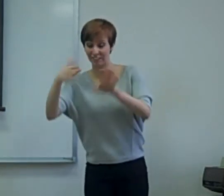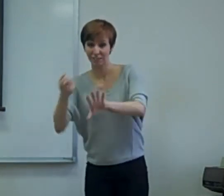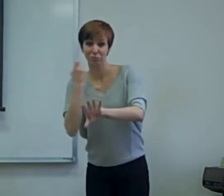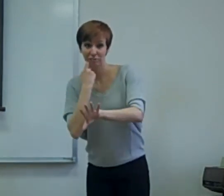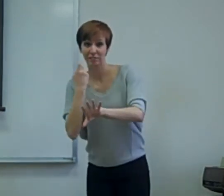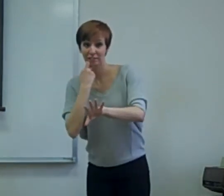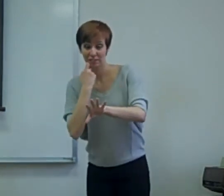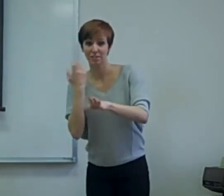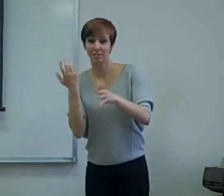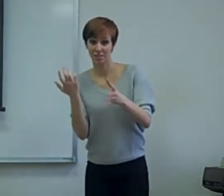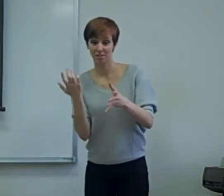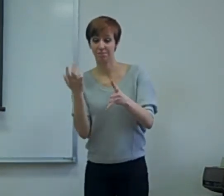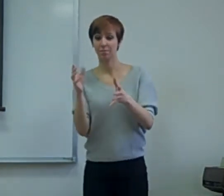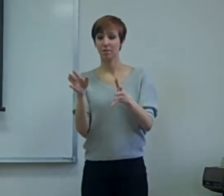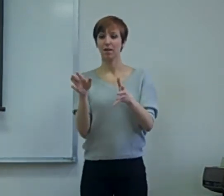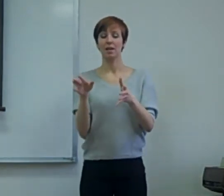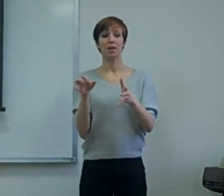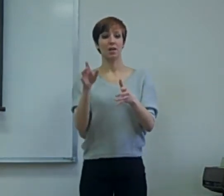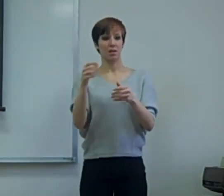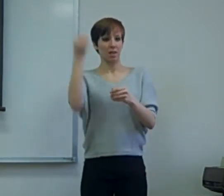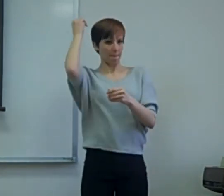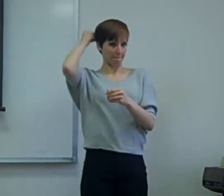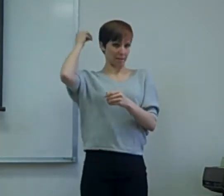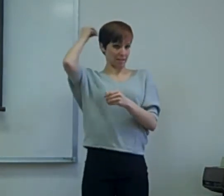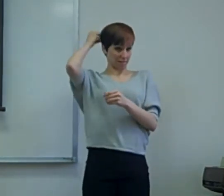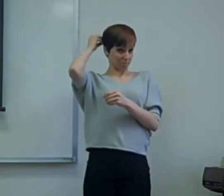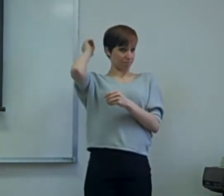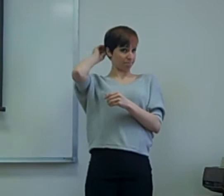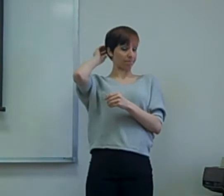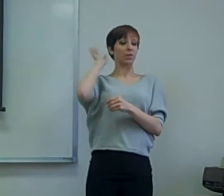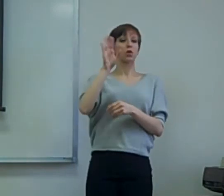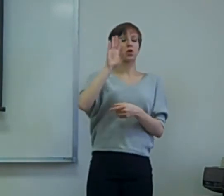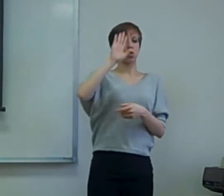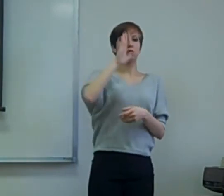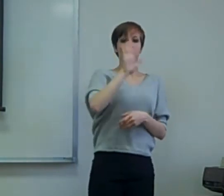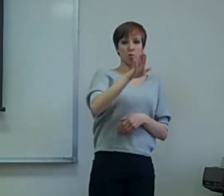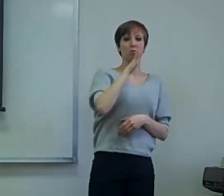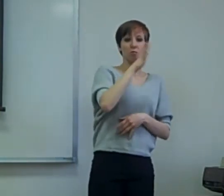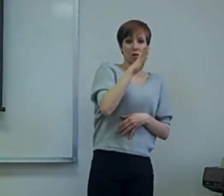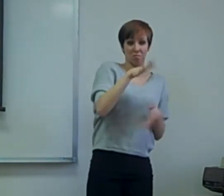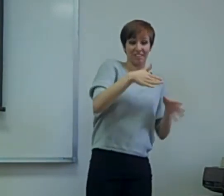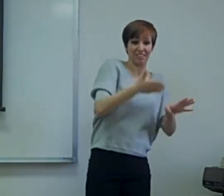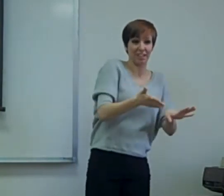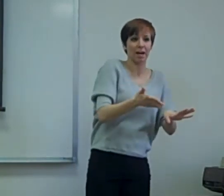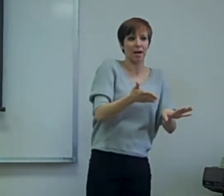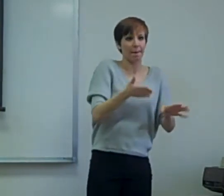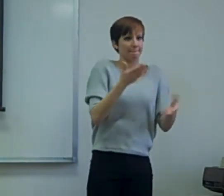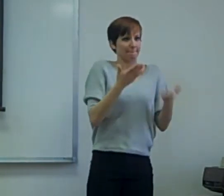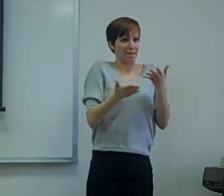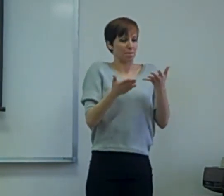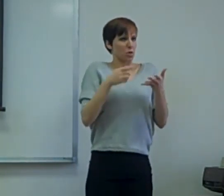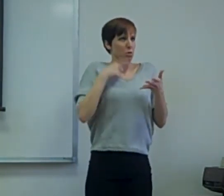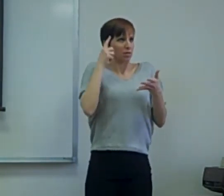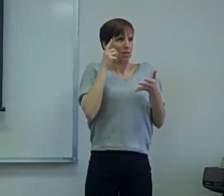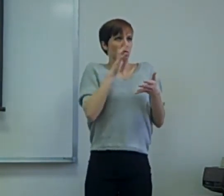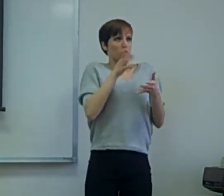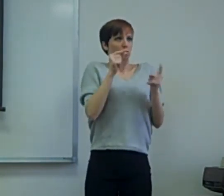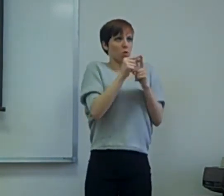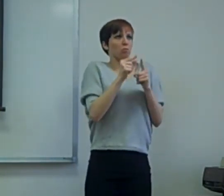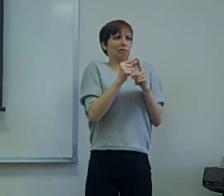your life, and you know that just saying the word grandma is going to put you over the edge, you might want to be very careful